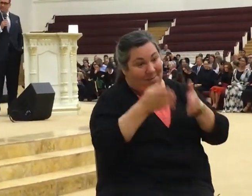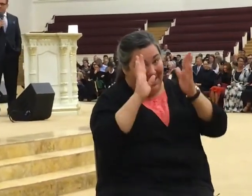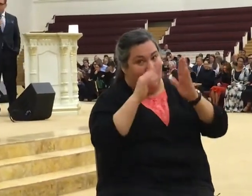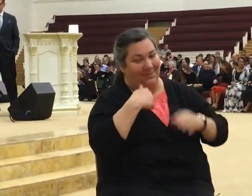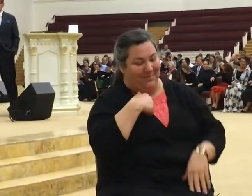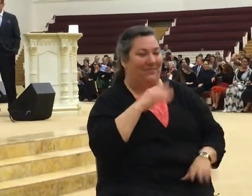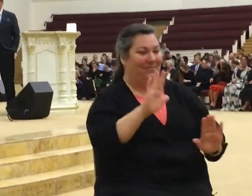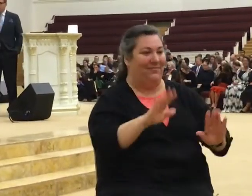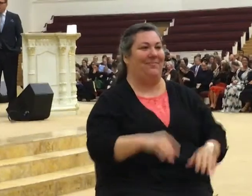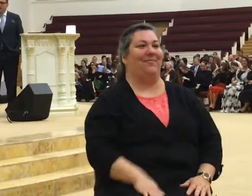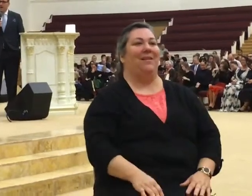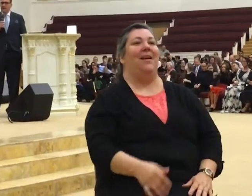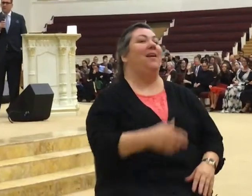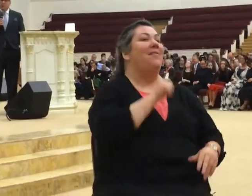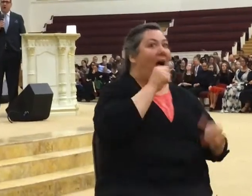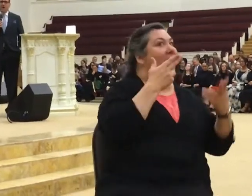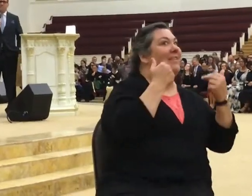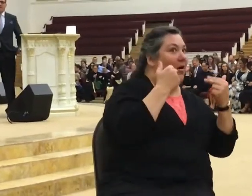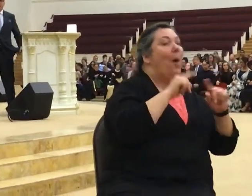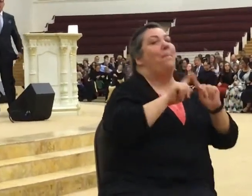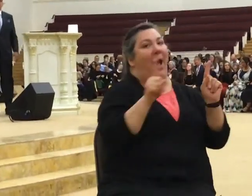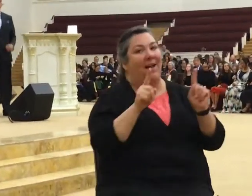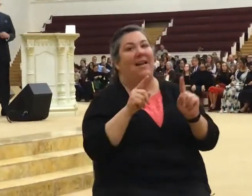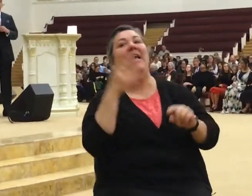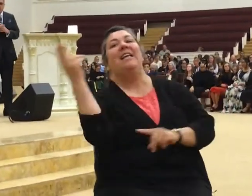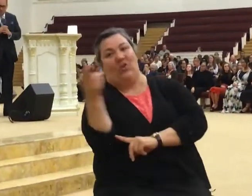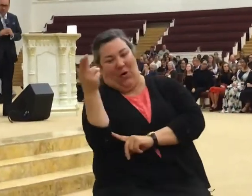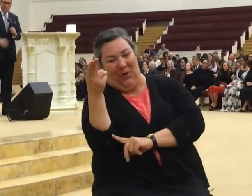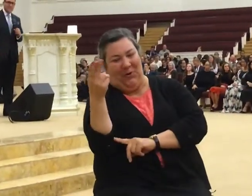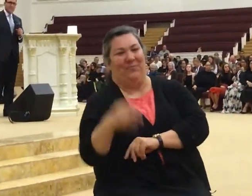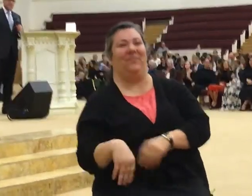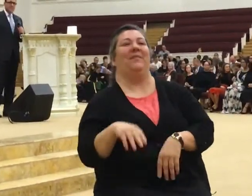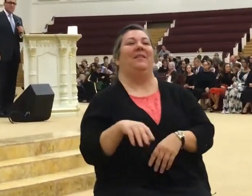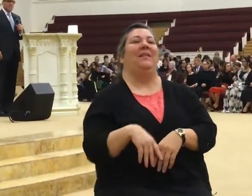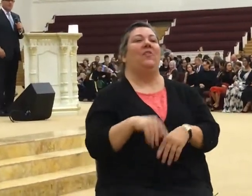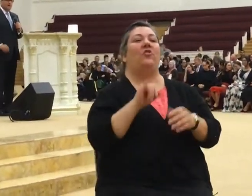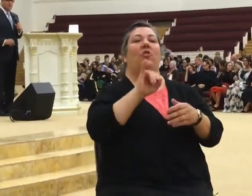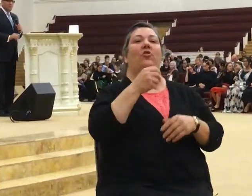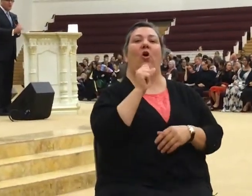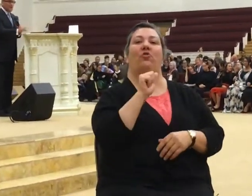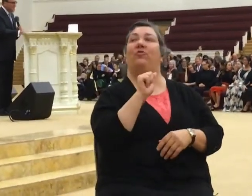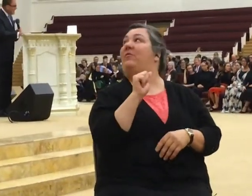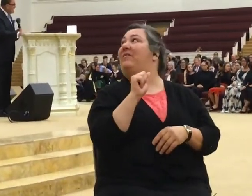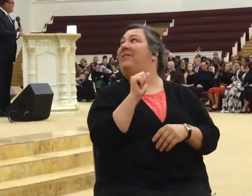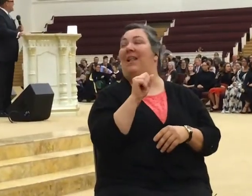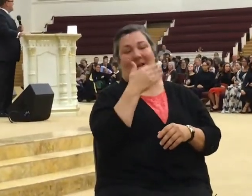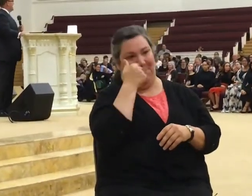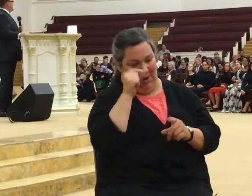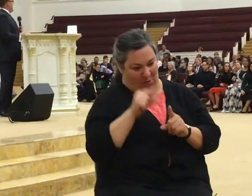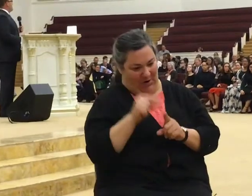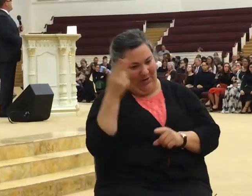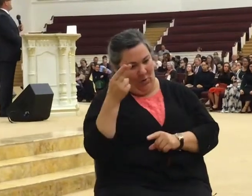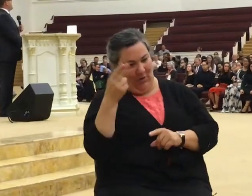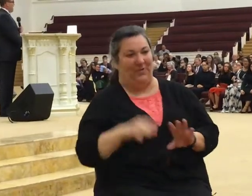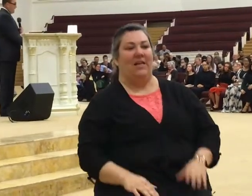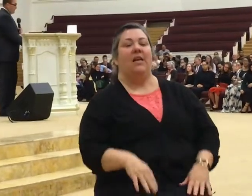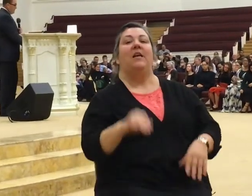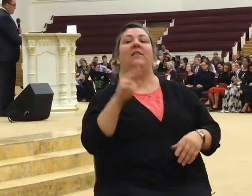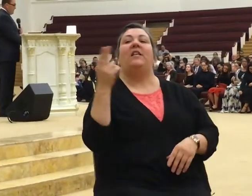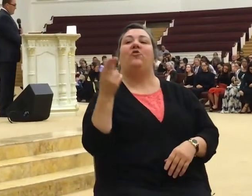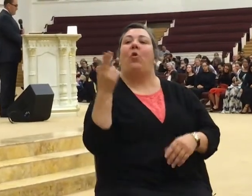attention. Is part of the historical, would be a better word,